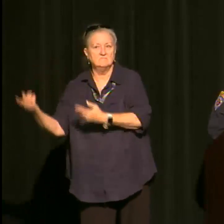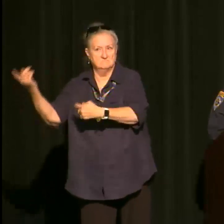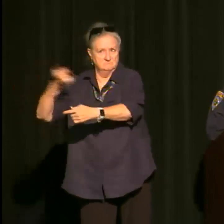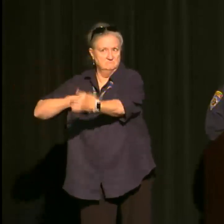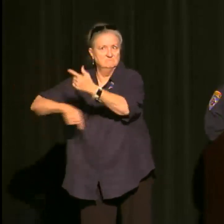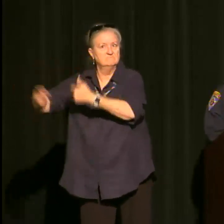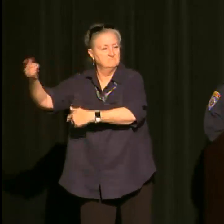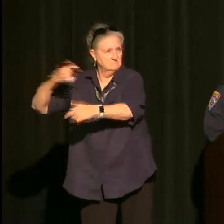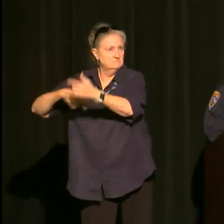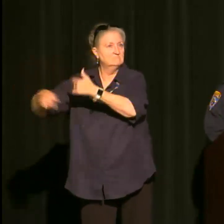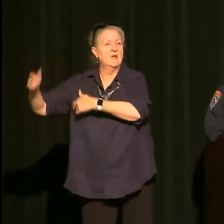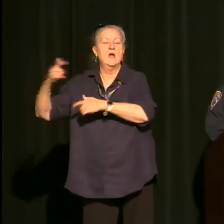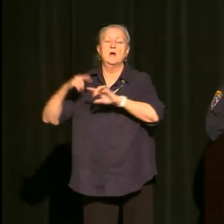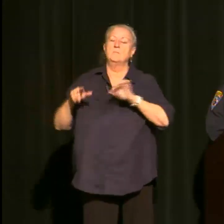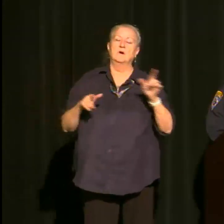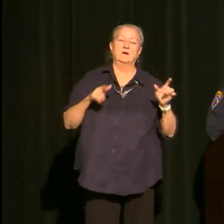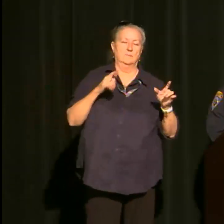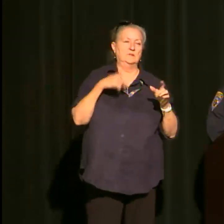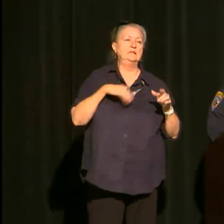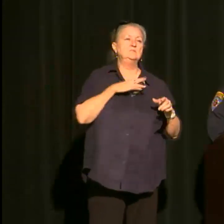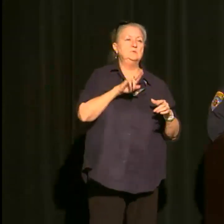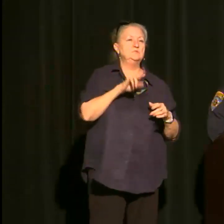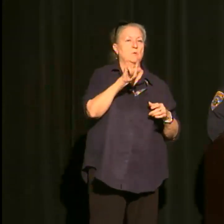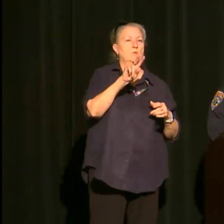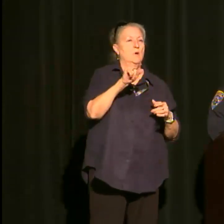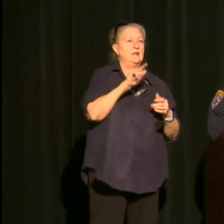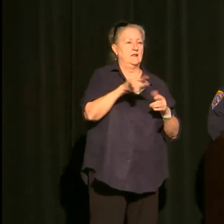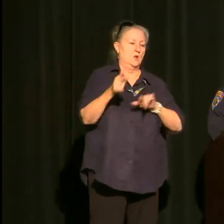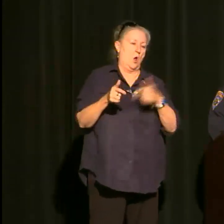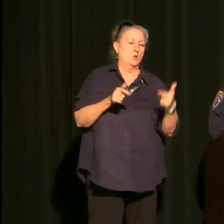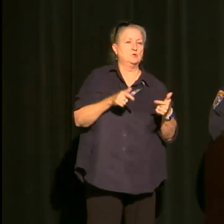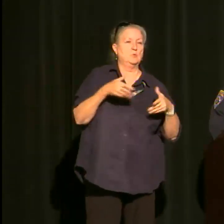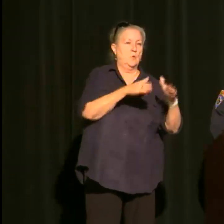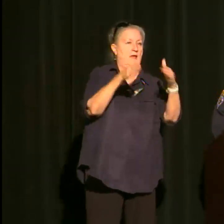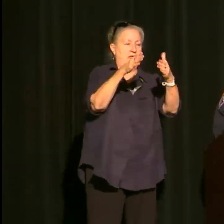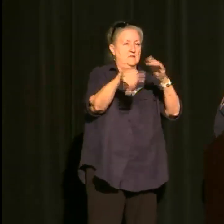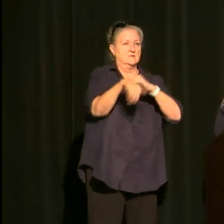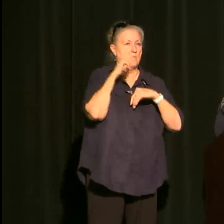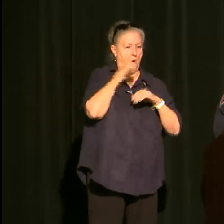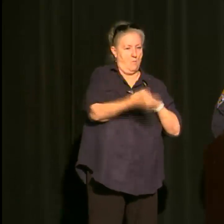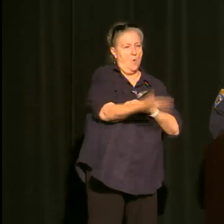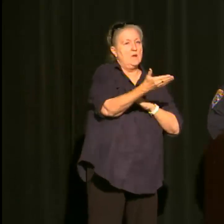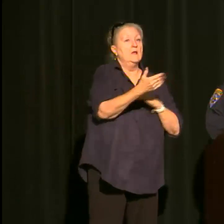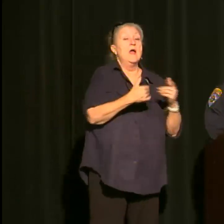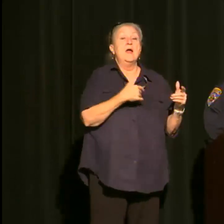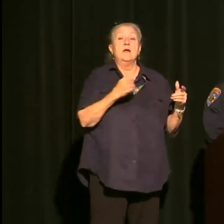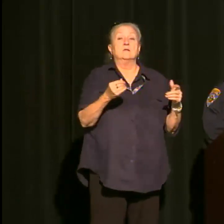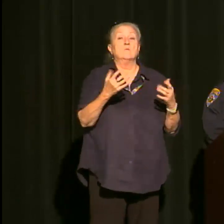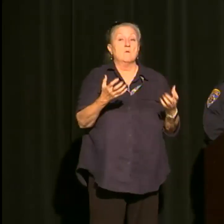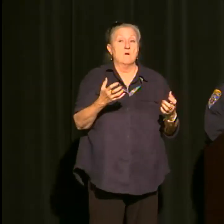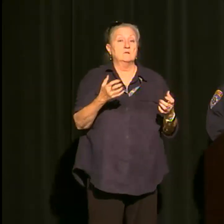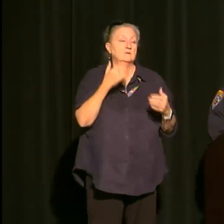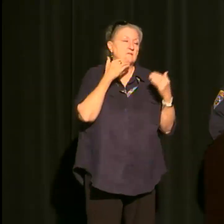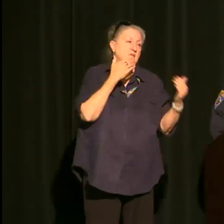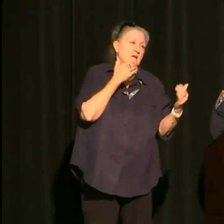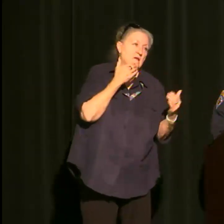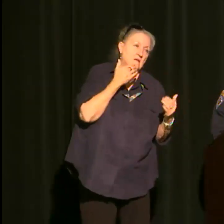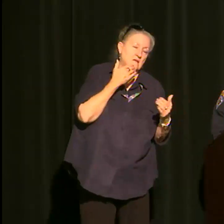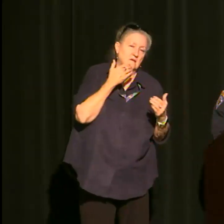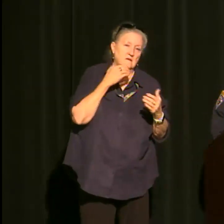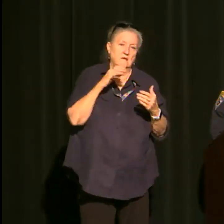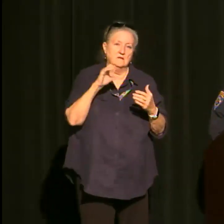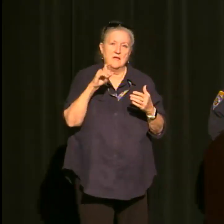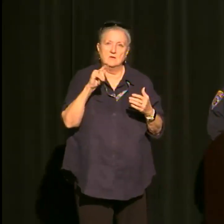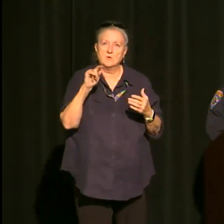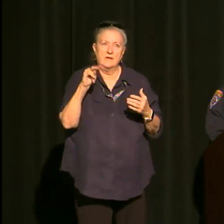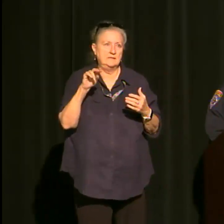So please utilize the 101 as an alternate route in the morning. And we want to thank